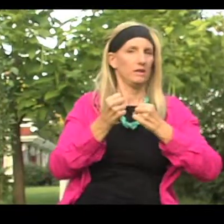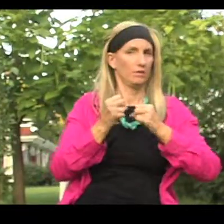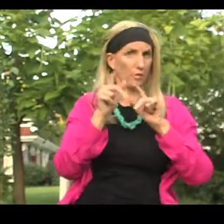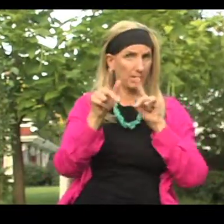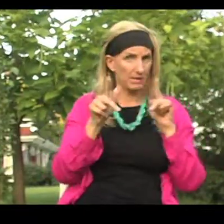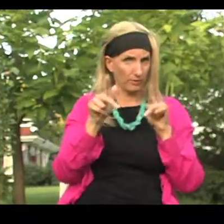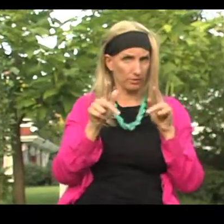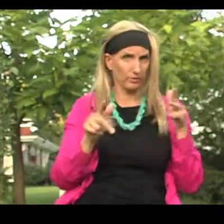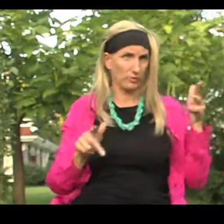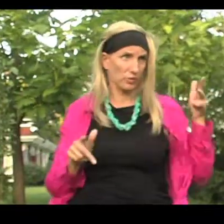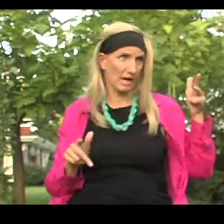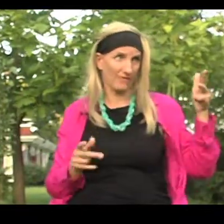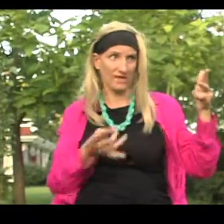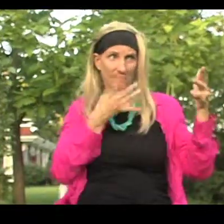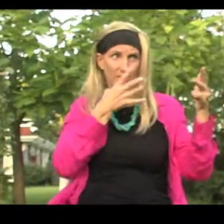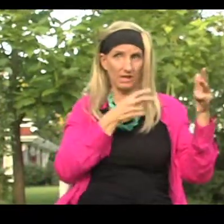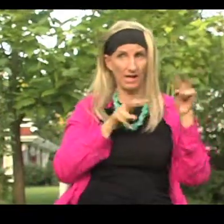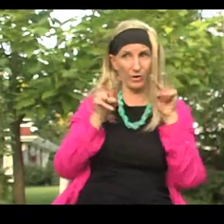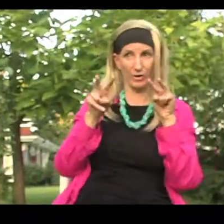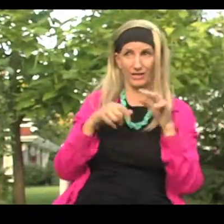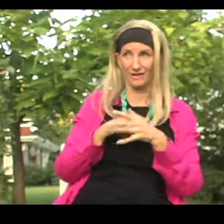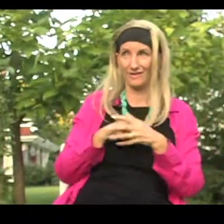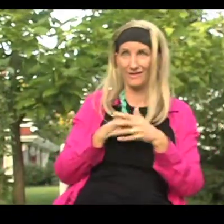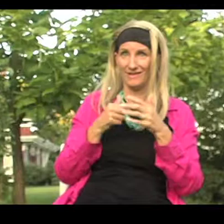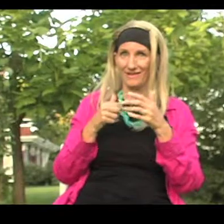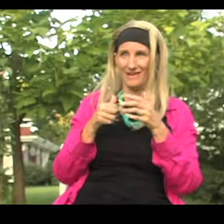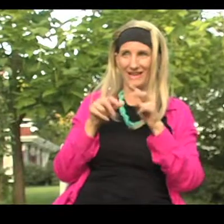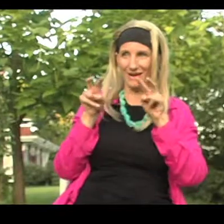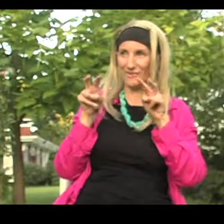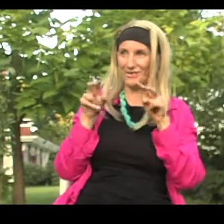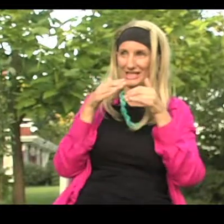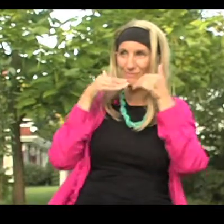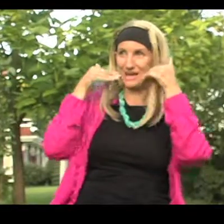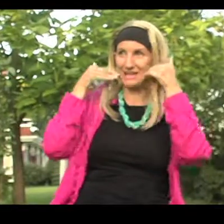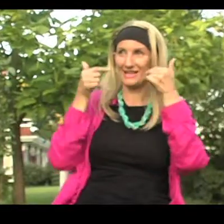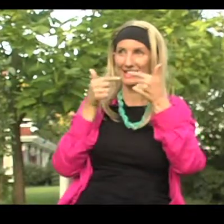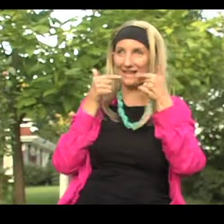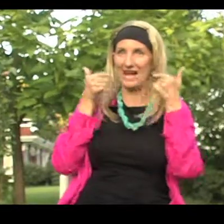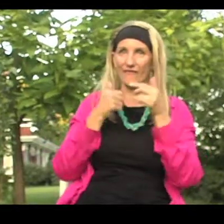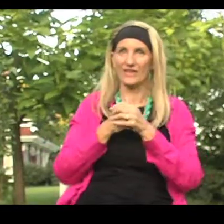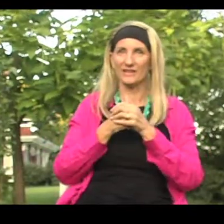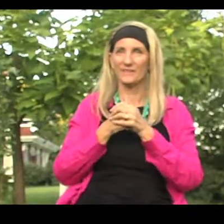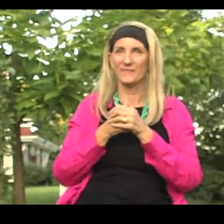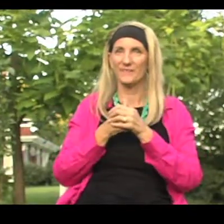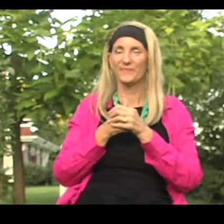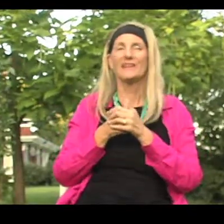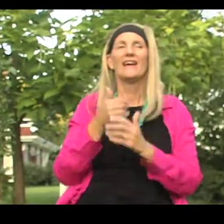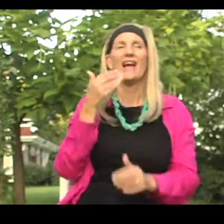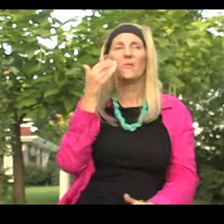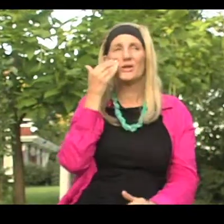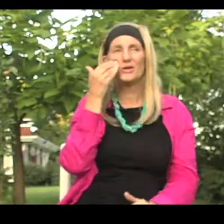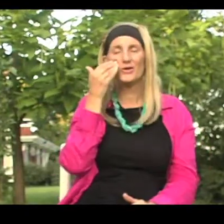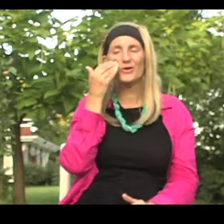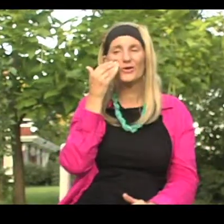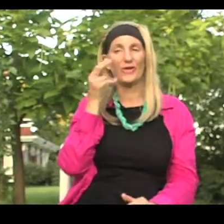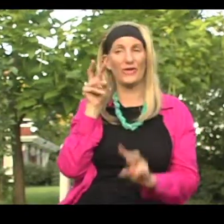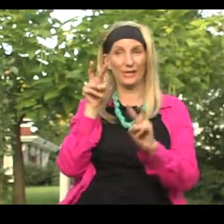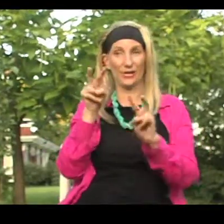there were people who were driving up to the light looking, and they were just smiling and laughing. And we knew that they looked